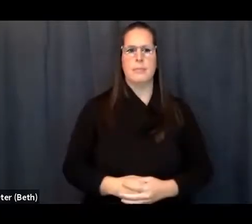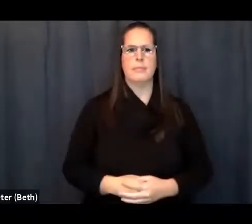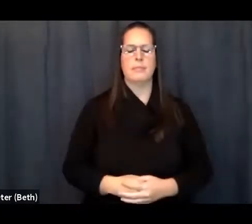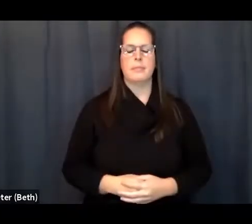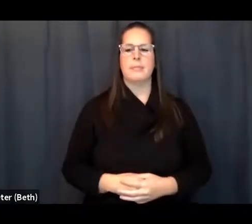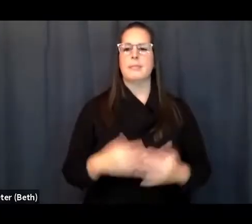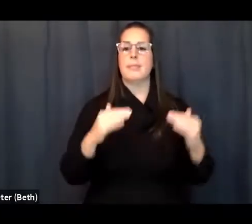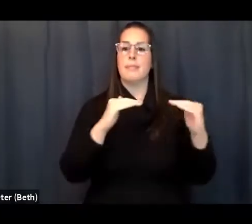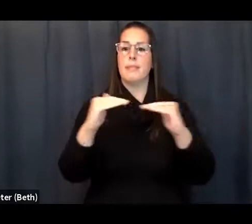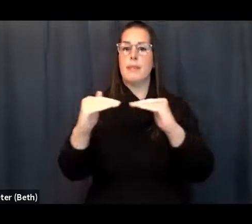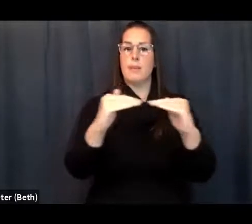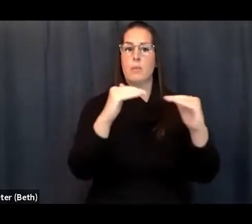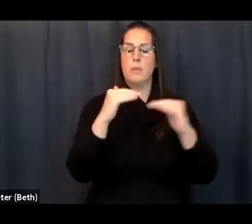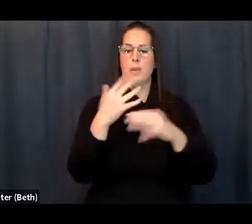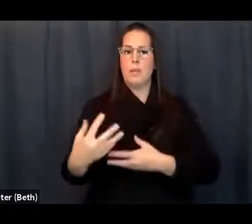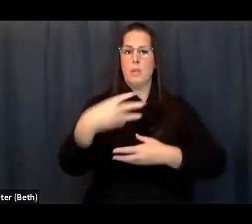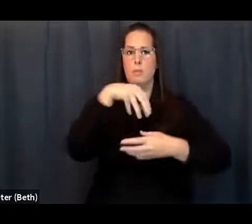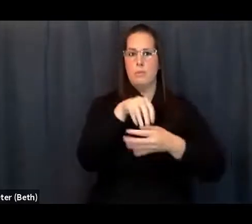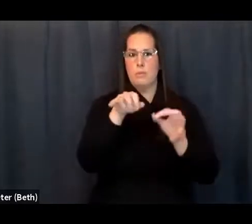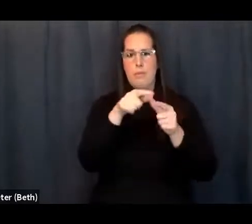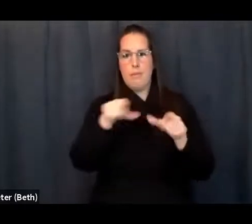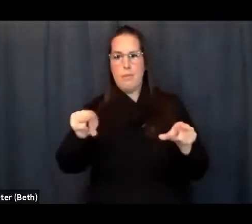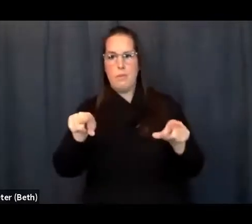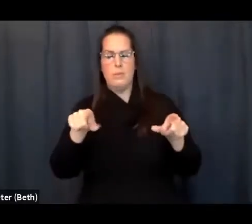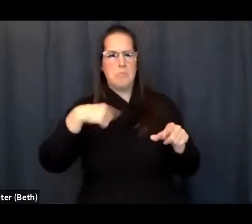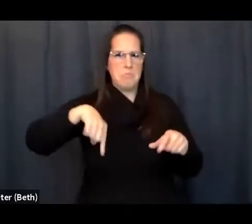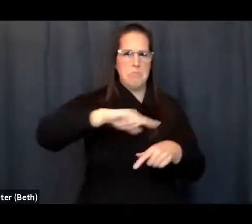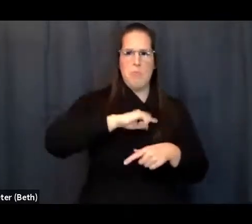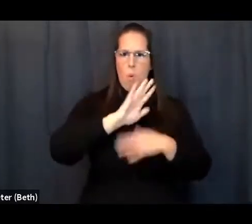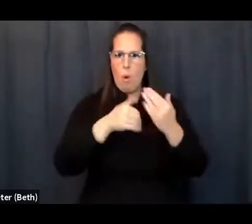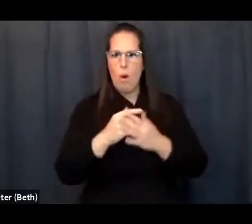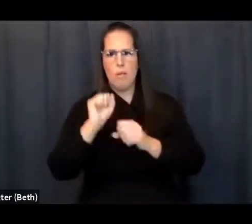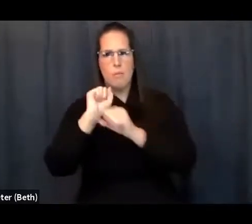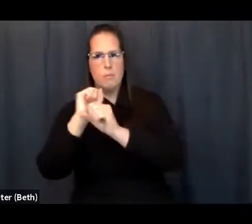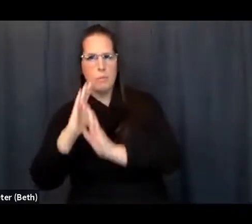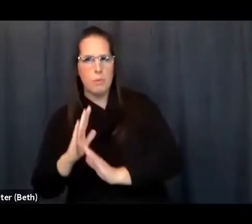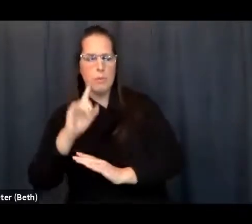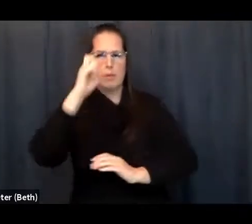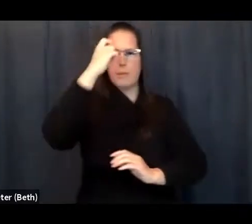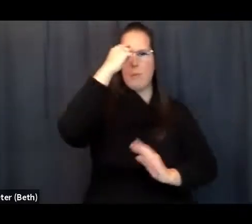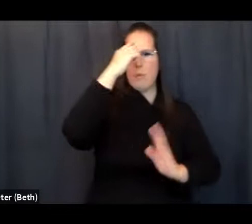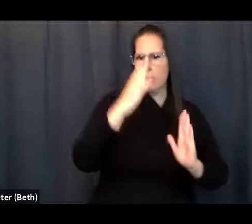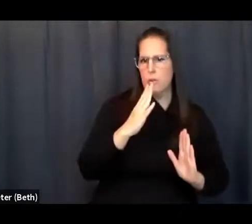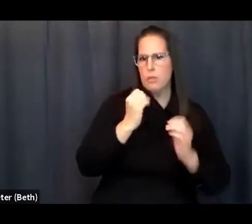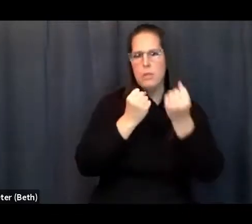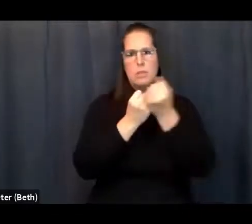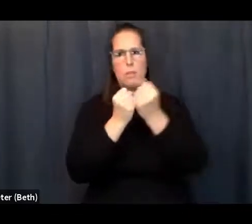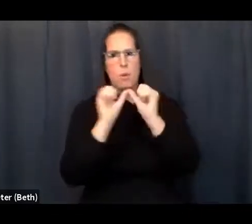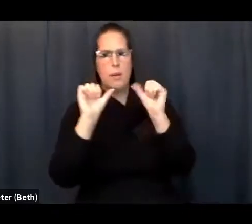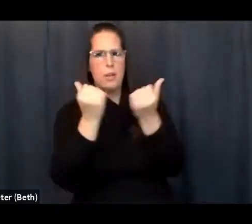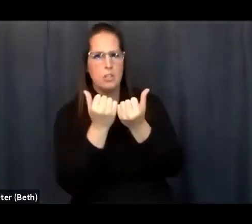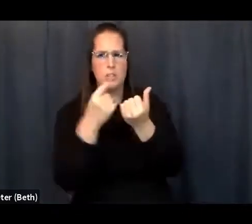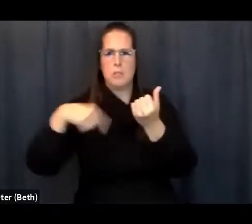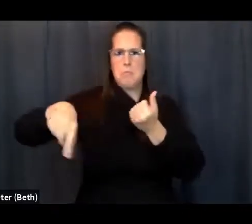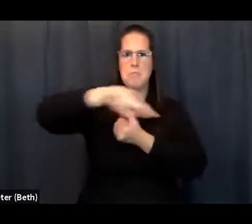and facilitated by uniquely abled employers, employees, support agencies, educational and